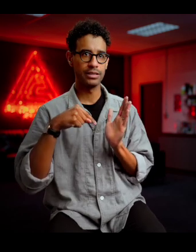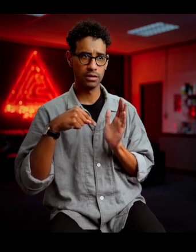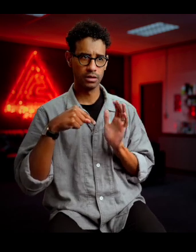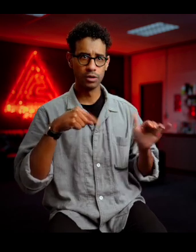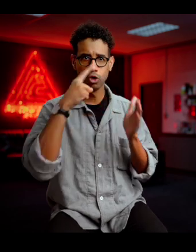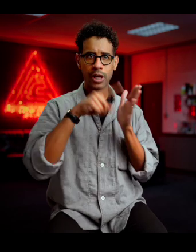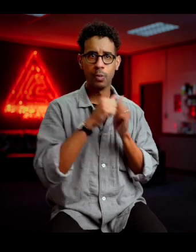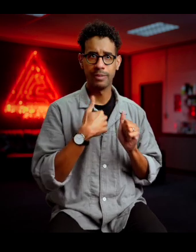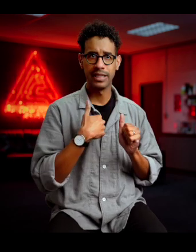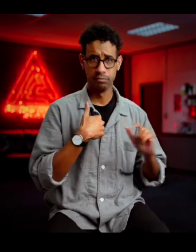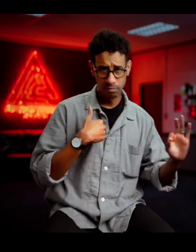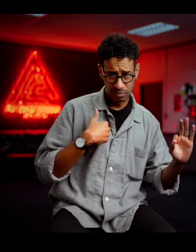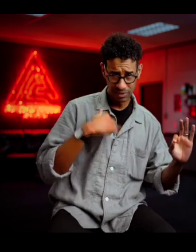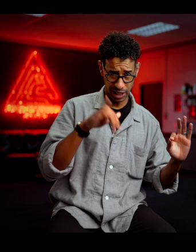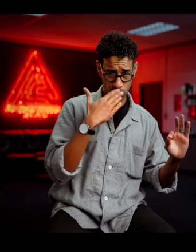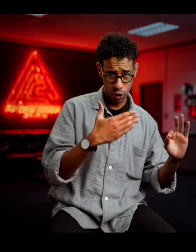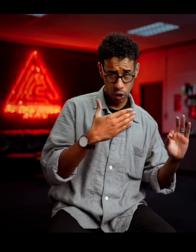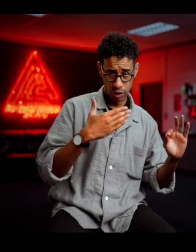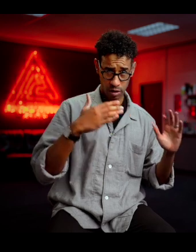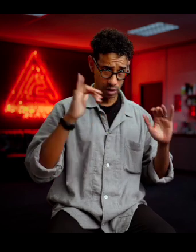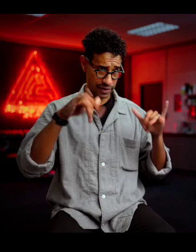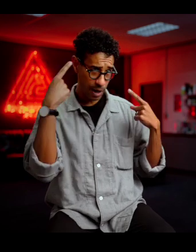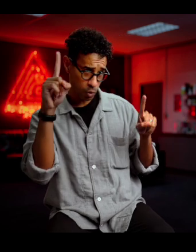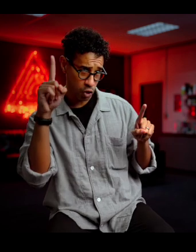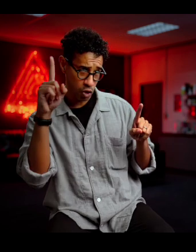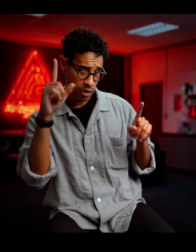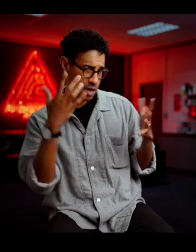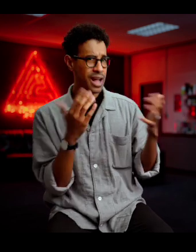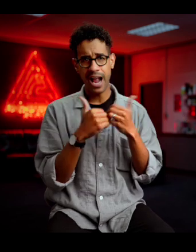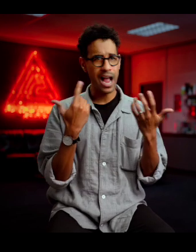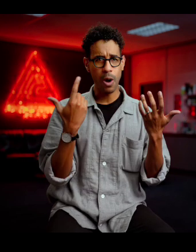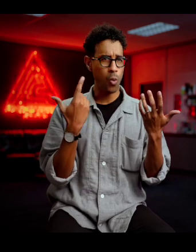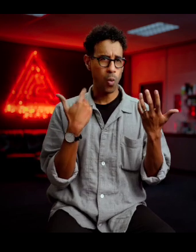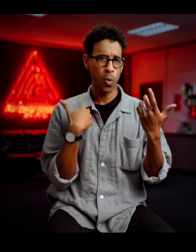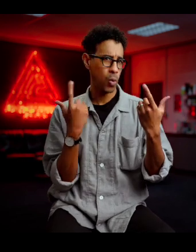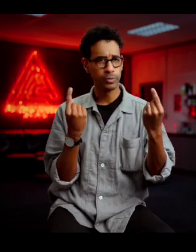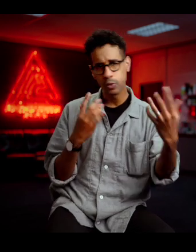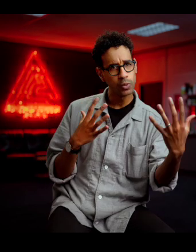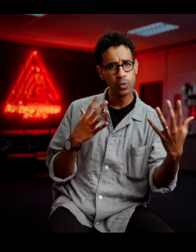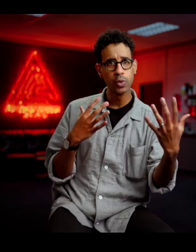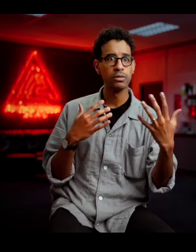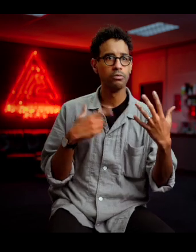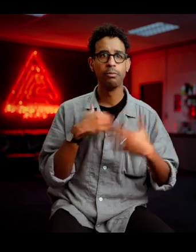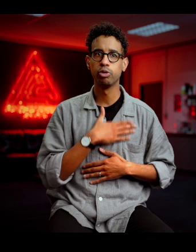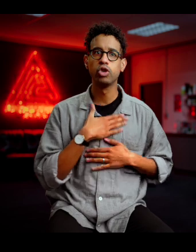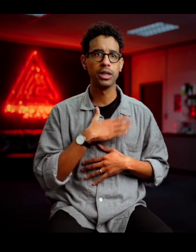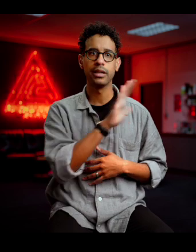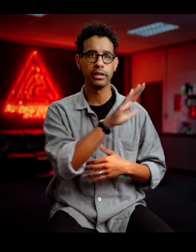film remains authentic. So he'll check in with me after he signs something and say, well, did that work? How did that look? Should I do something better? And